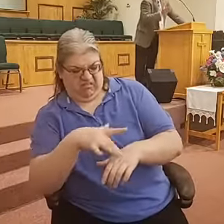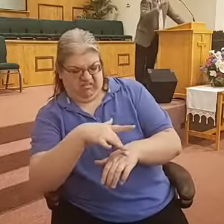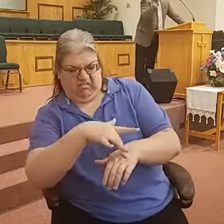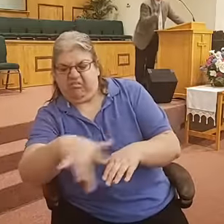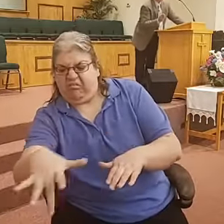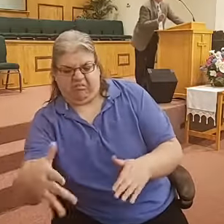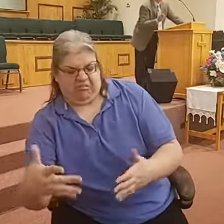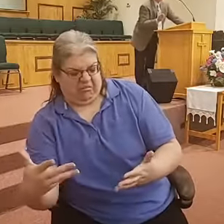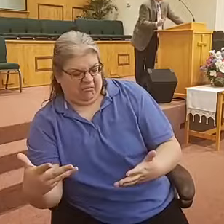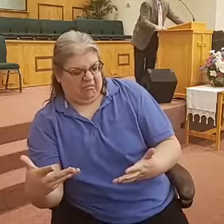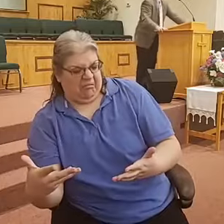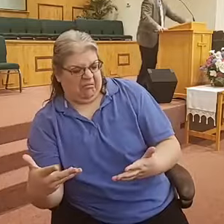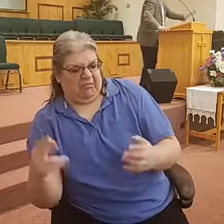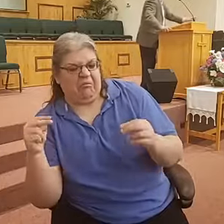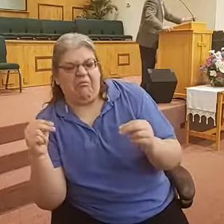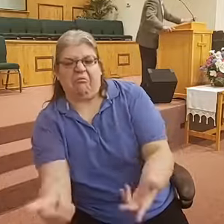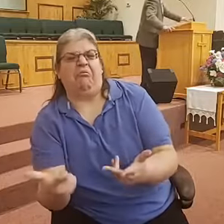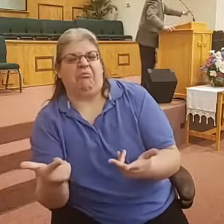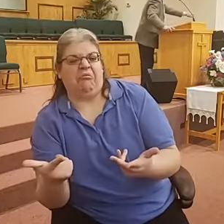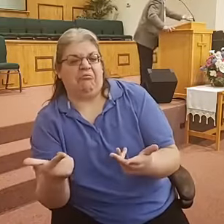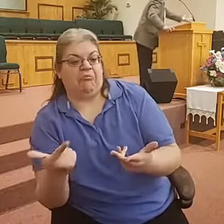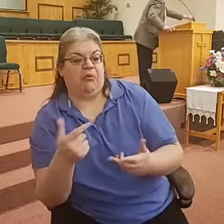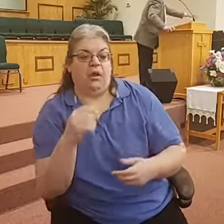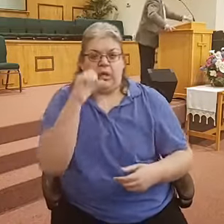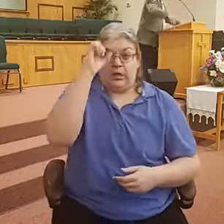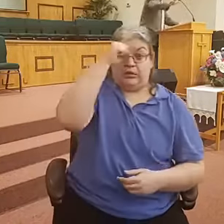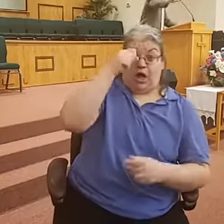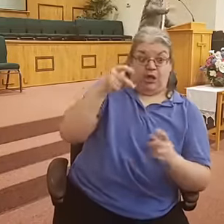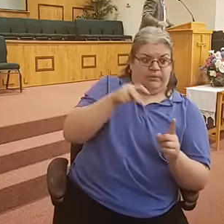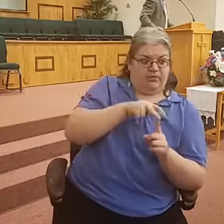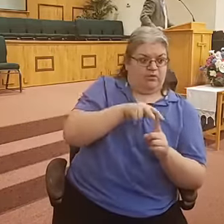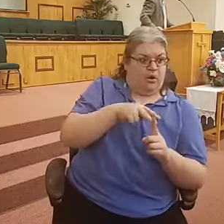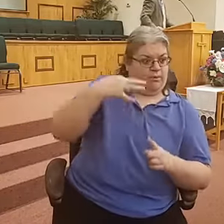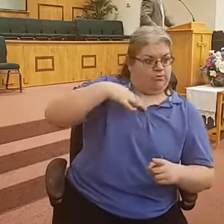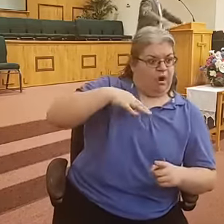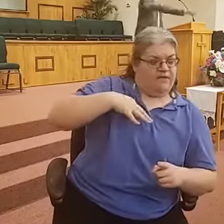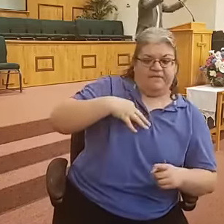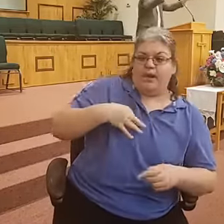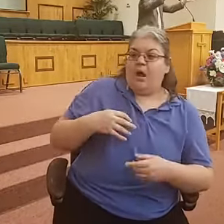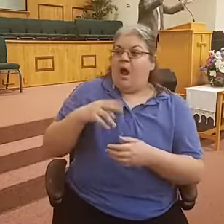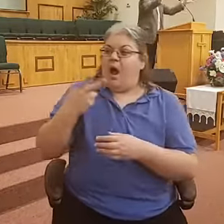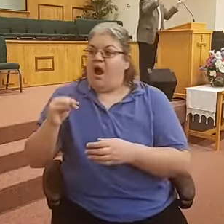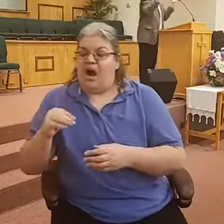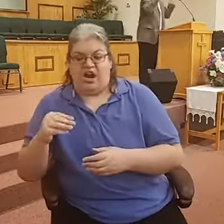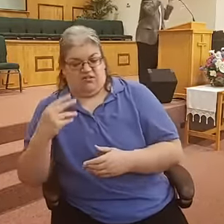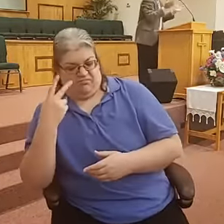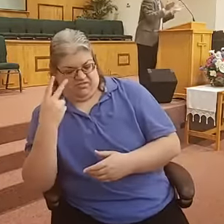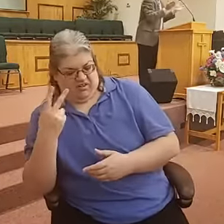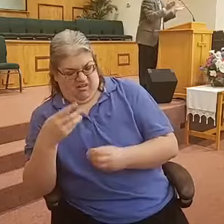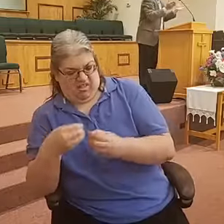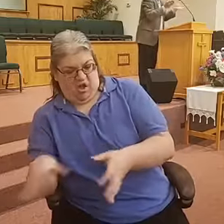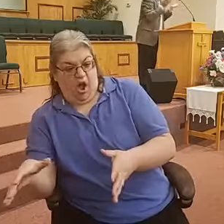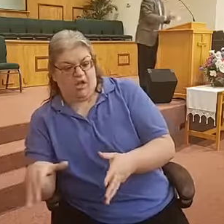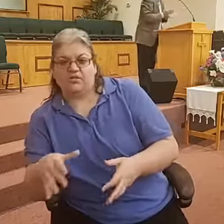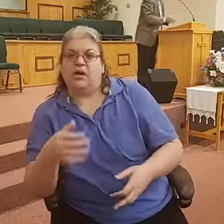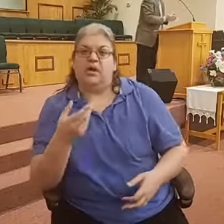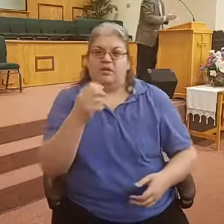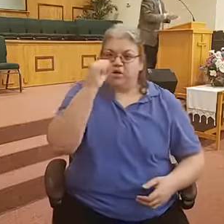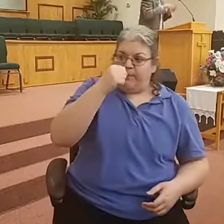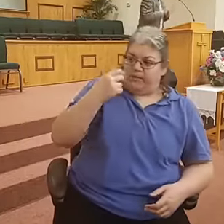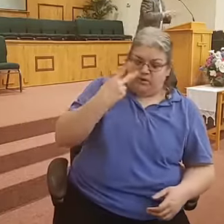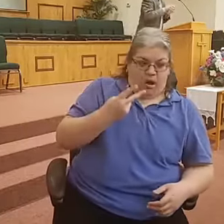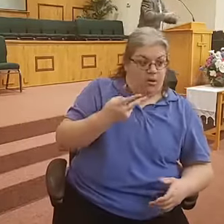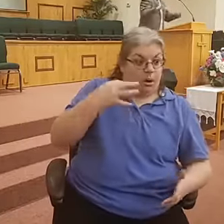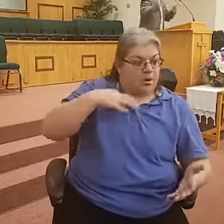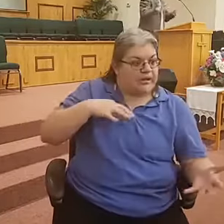Solomon saw profit. Hiram saw loss, but Solomon saw gain. I'm just telling you, these two